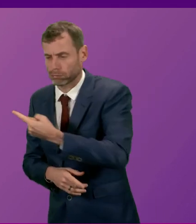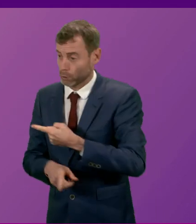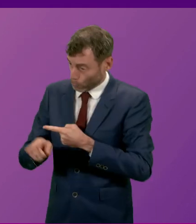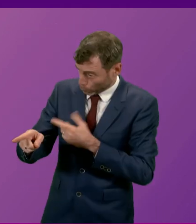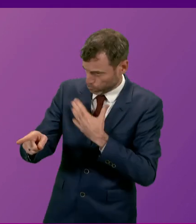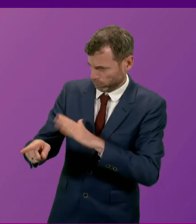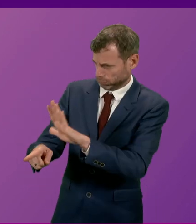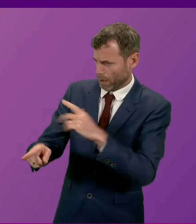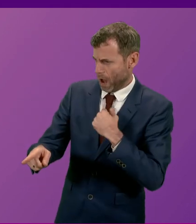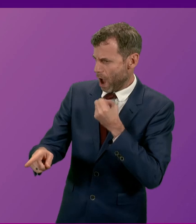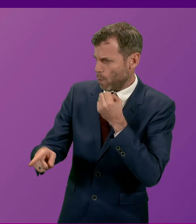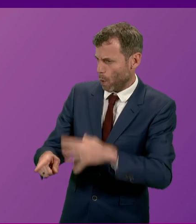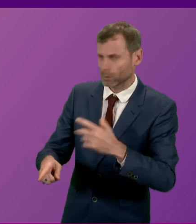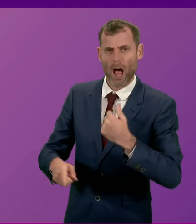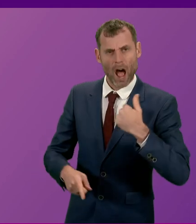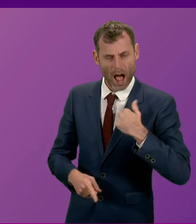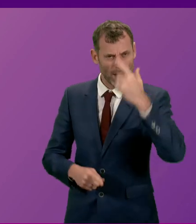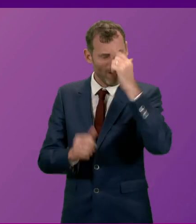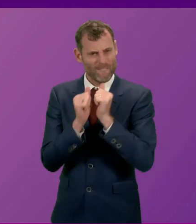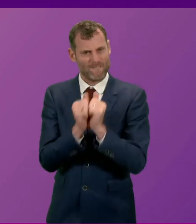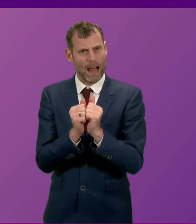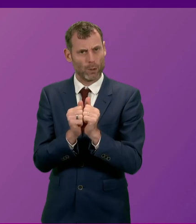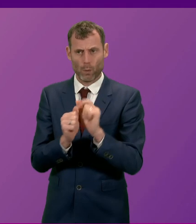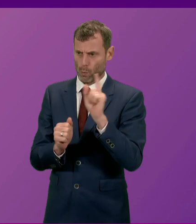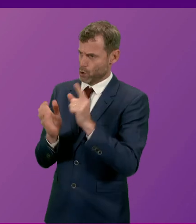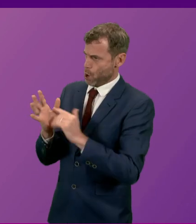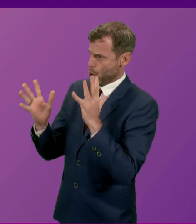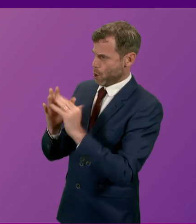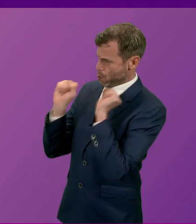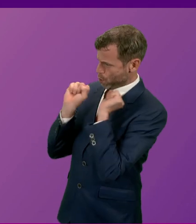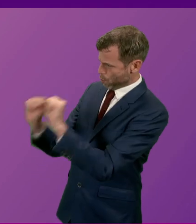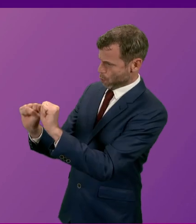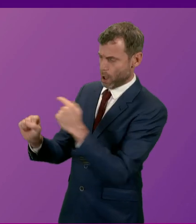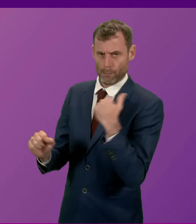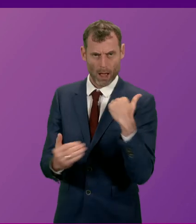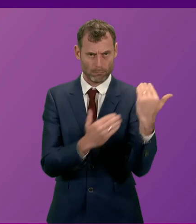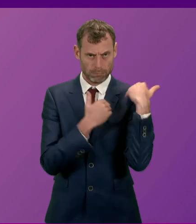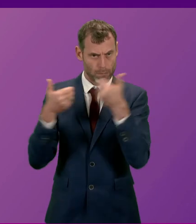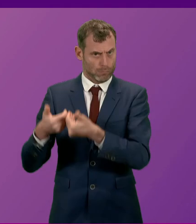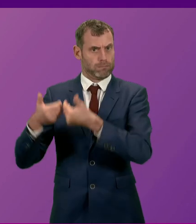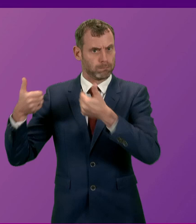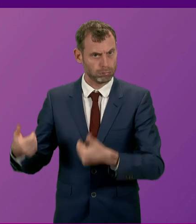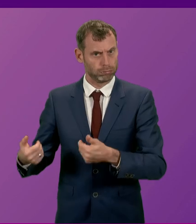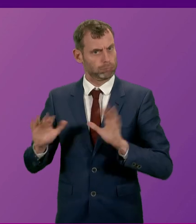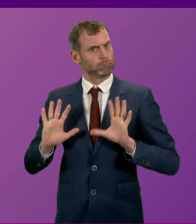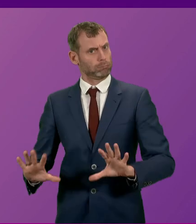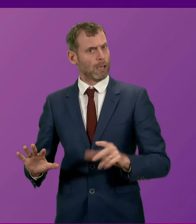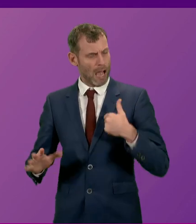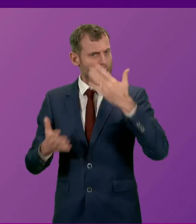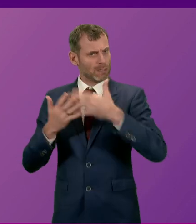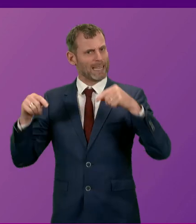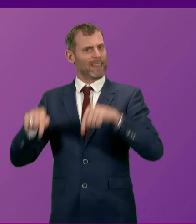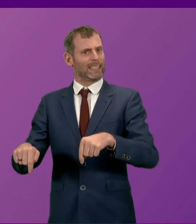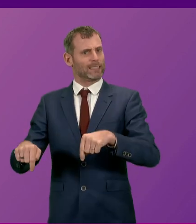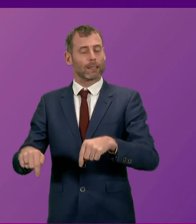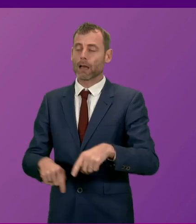to do, who respects the rule of law and respects the oath of office that he took. Now, Mr. Finlay has